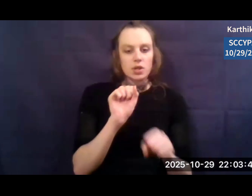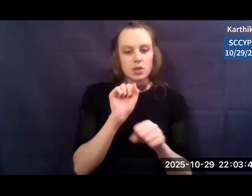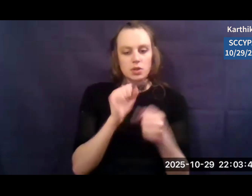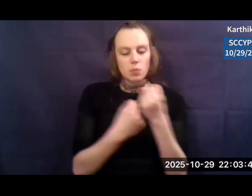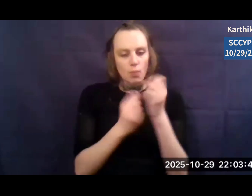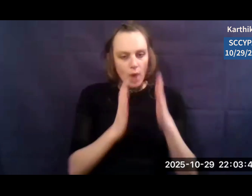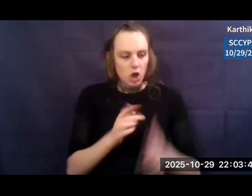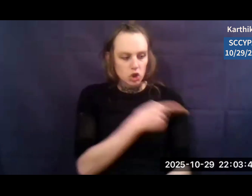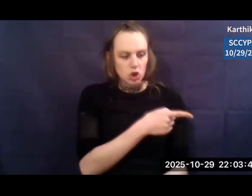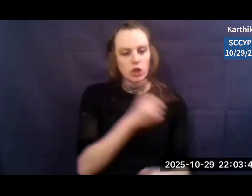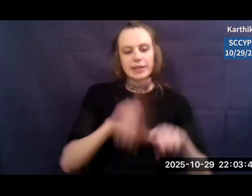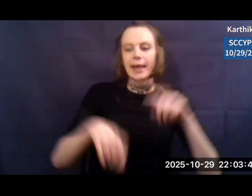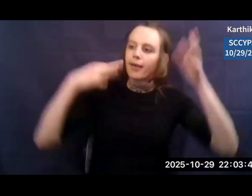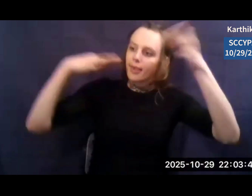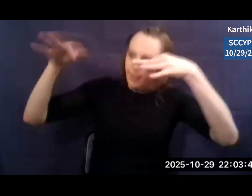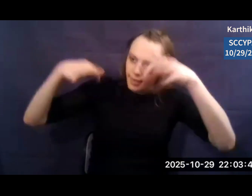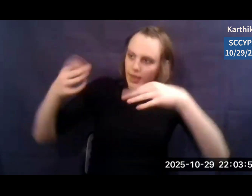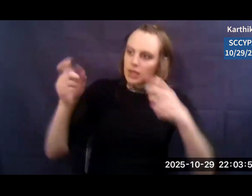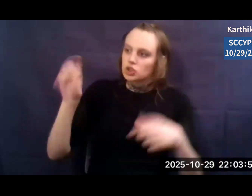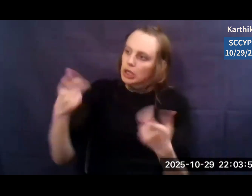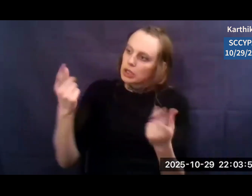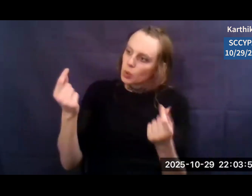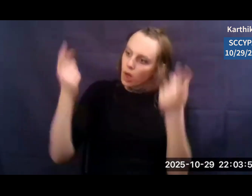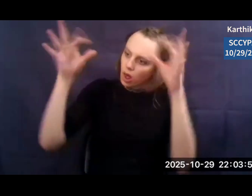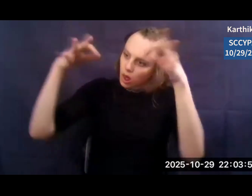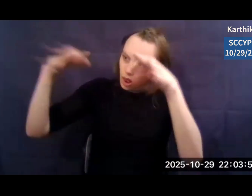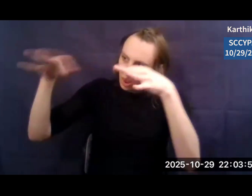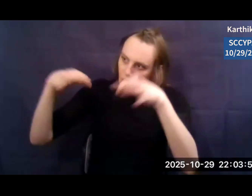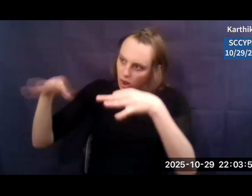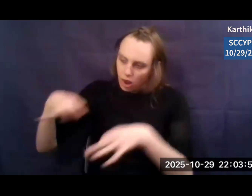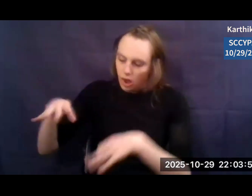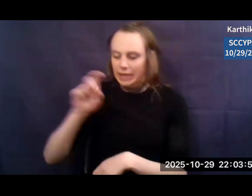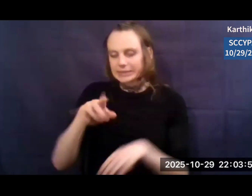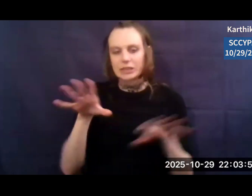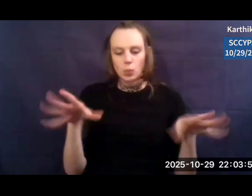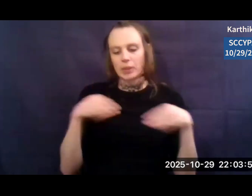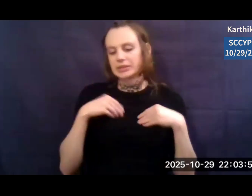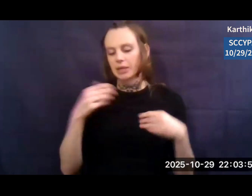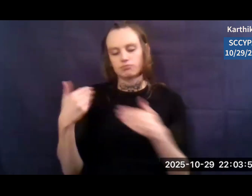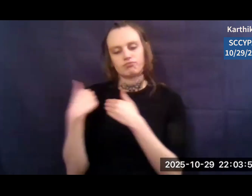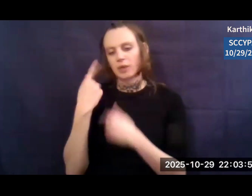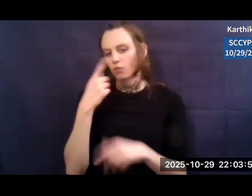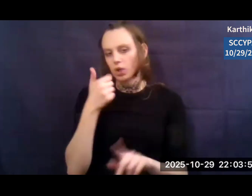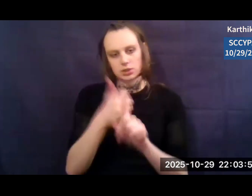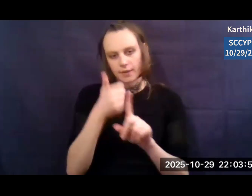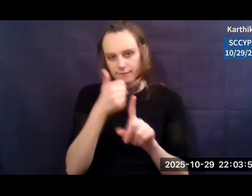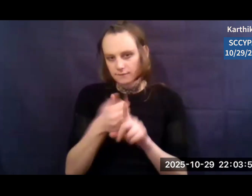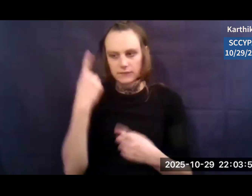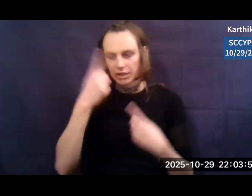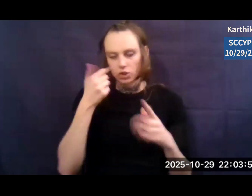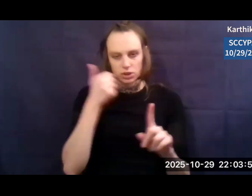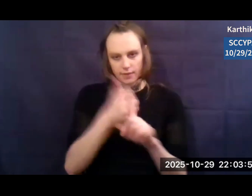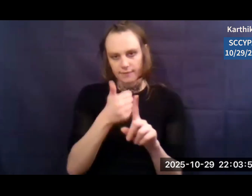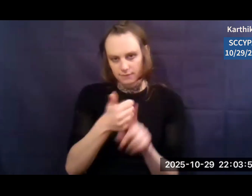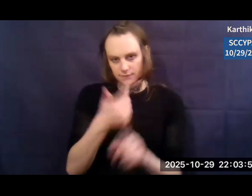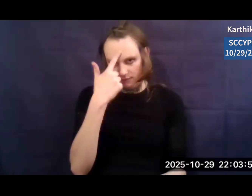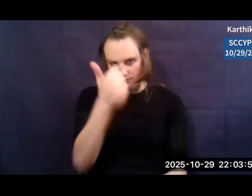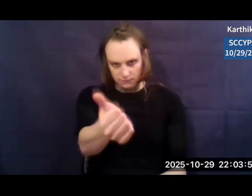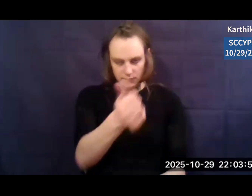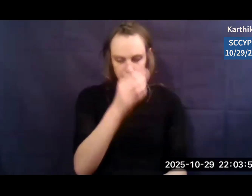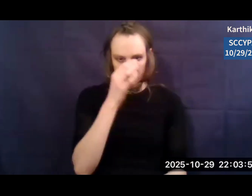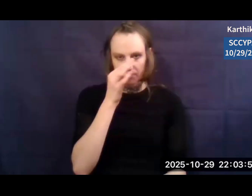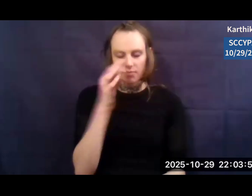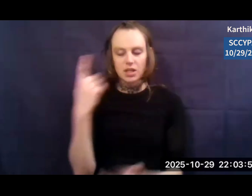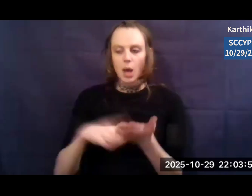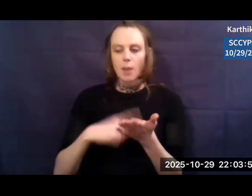by play. Like you're gonna have to take responsibility for your own actions. You're gonna have to like do some thinking on your own. There will be times that you aren't near a cell phone. There will be